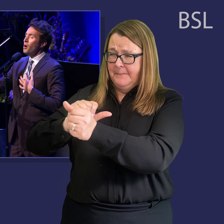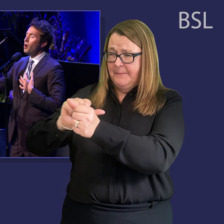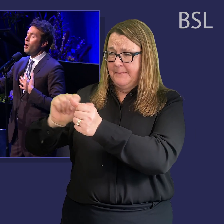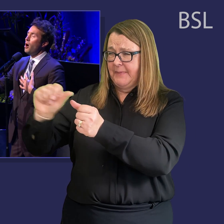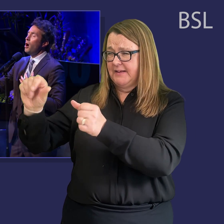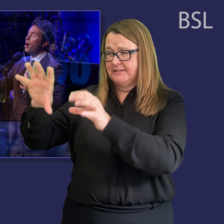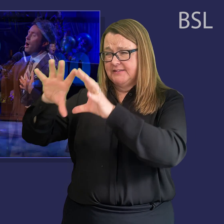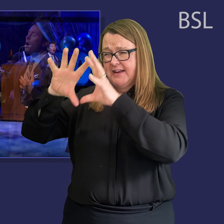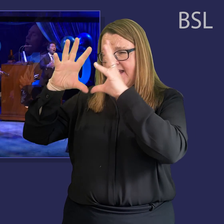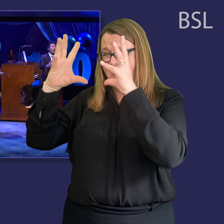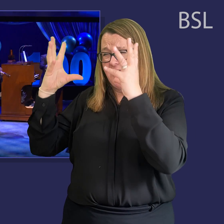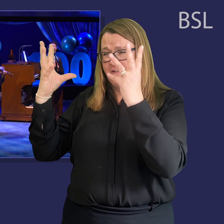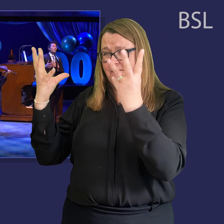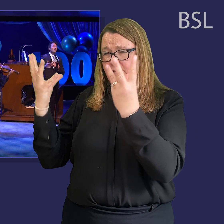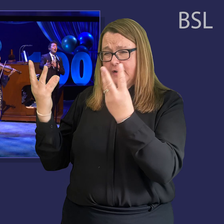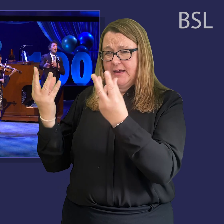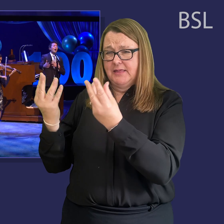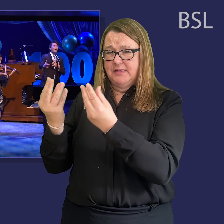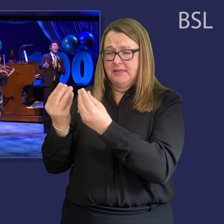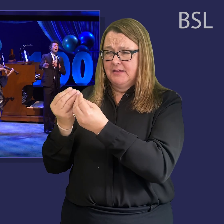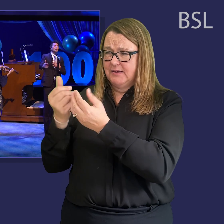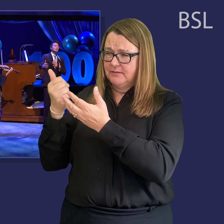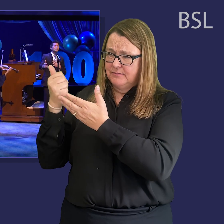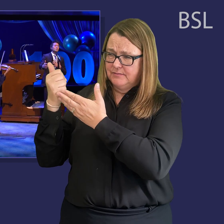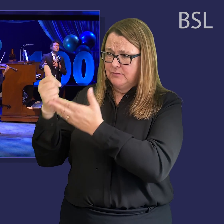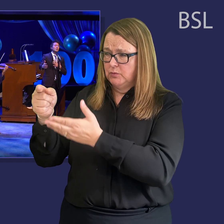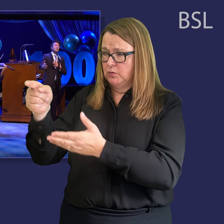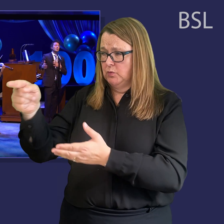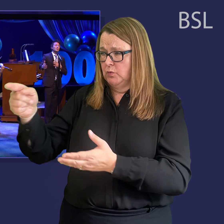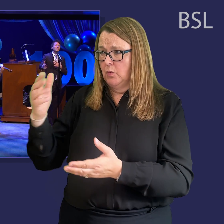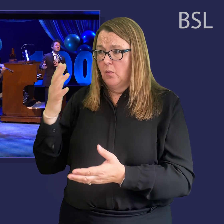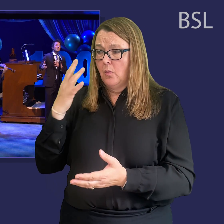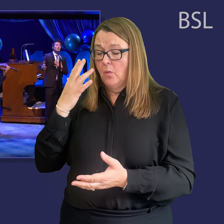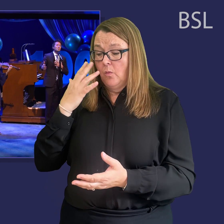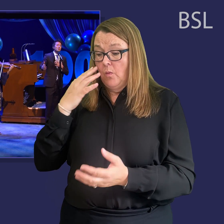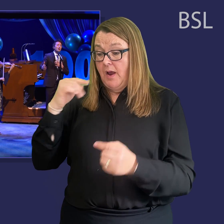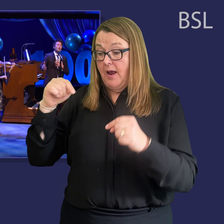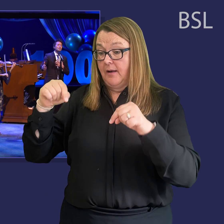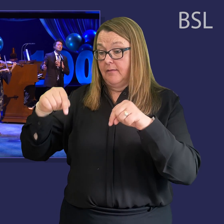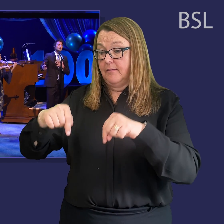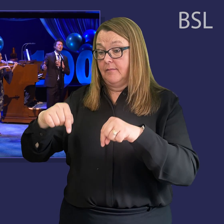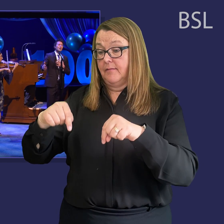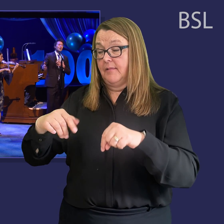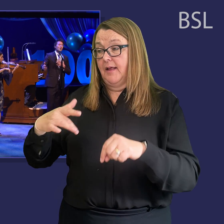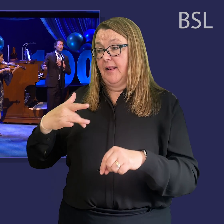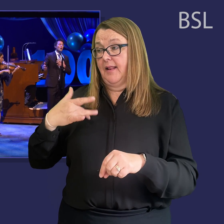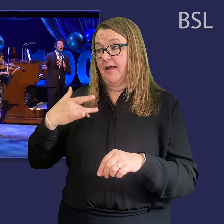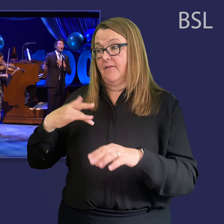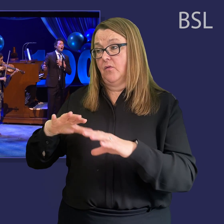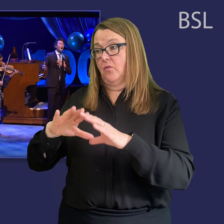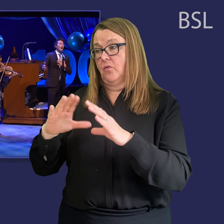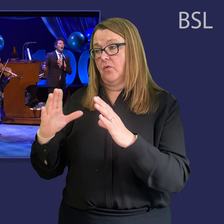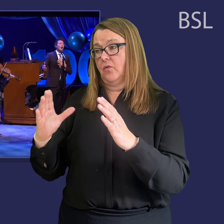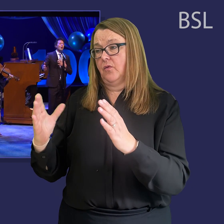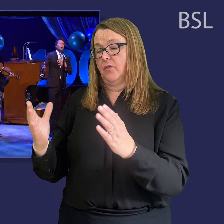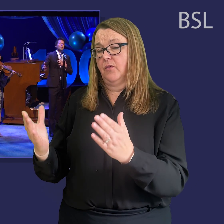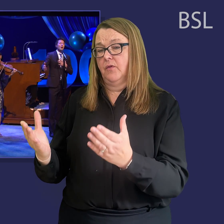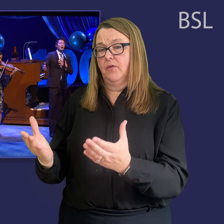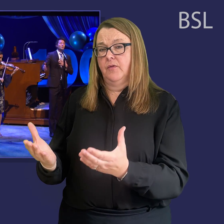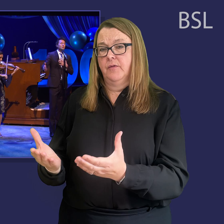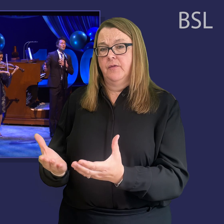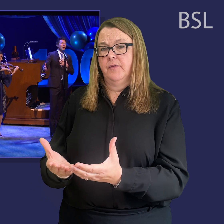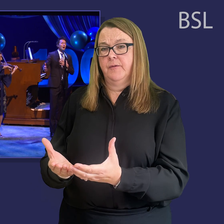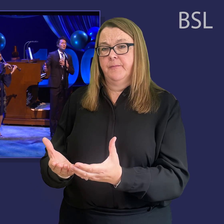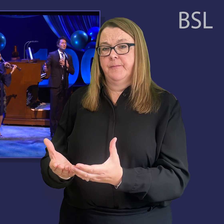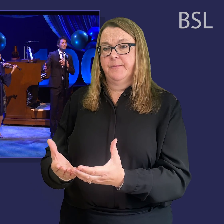give all that is meet and best while